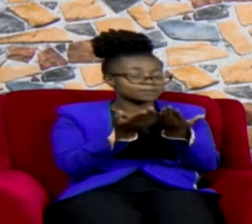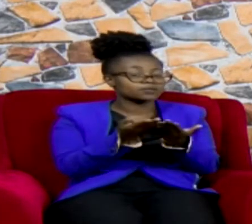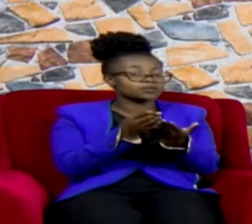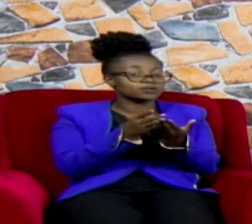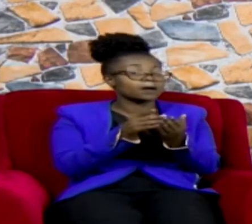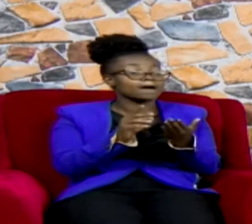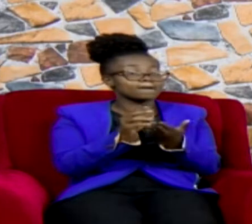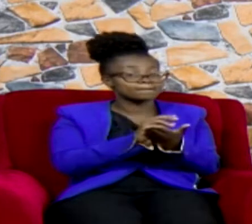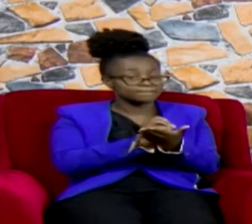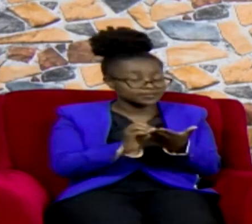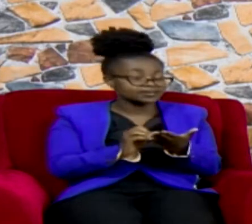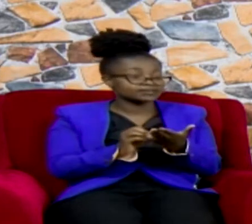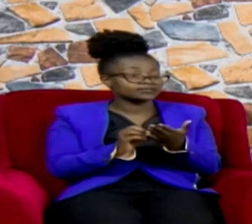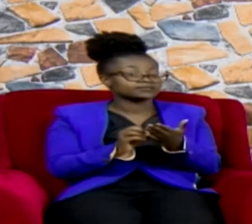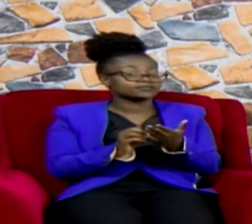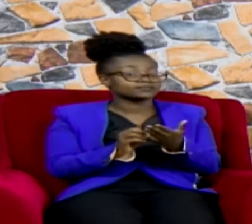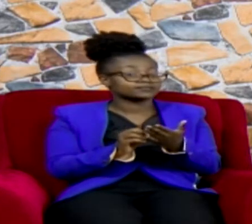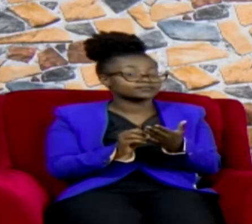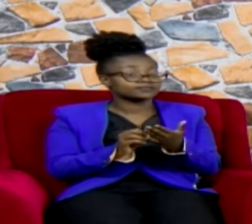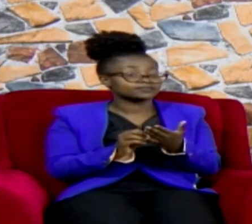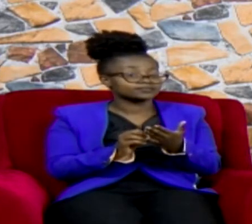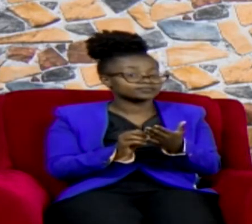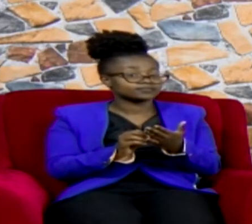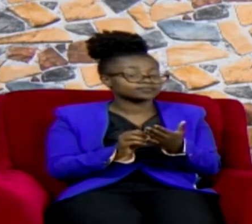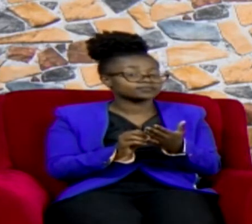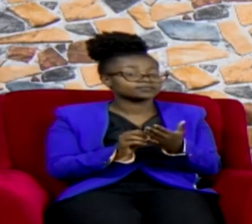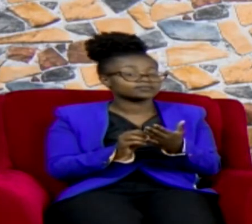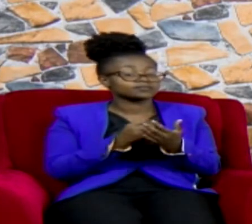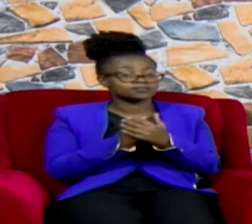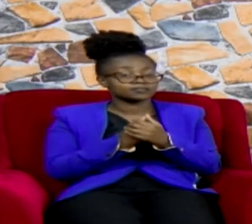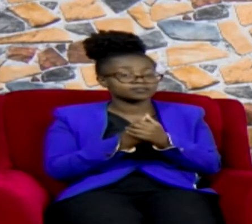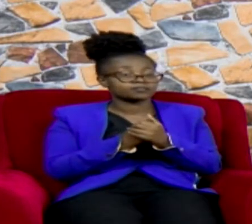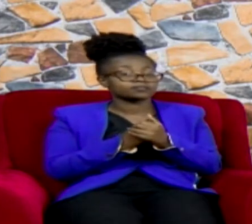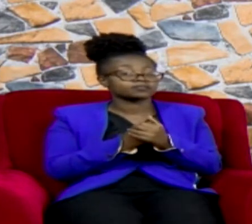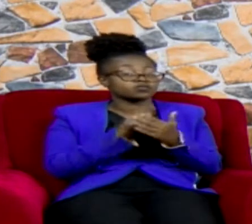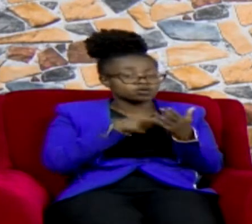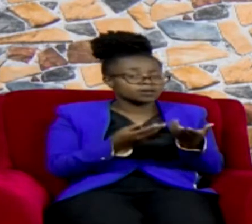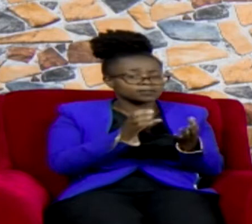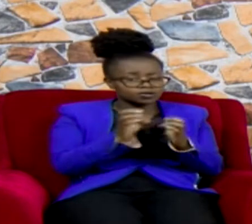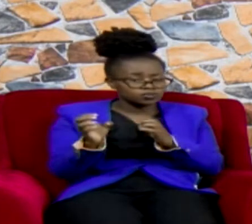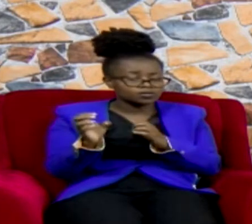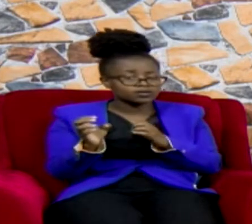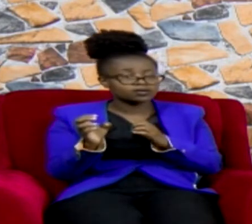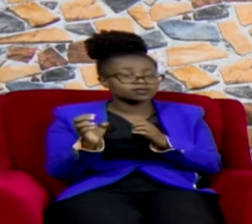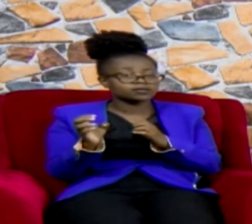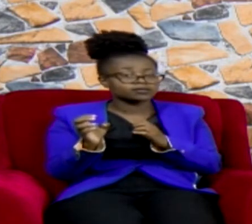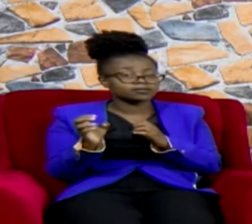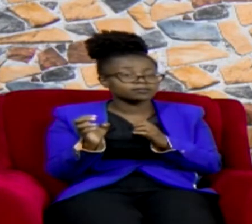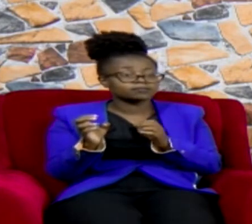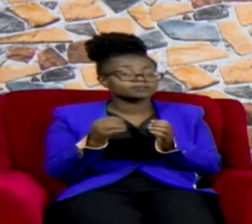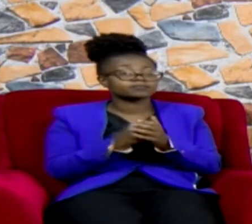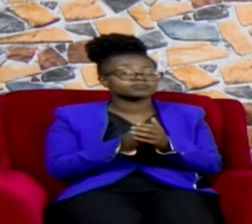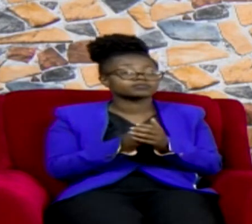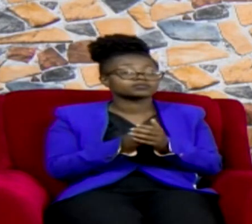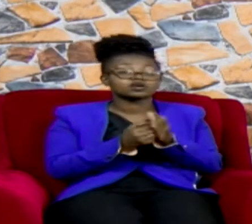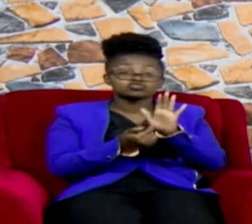Okay, that's how they take it in. Yes. Oh, yes. because you say this is a book, this is what I'm doing, your book pen. Okay, so now what am I see. doing? Book, pen. So now you